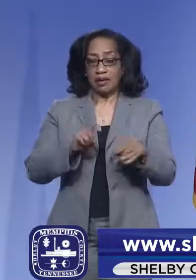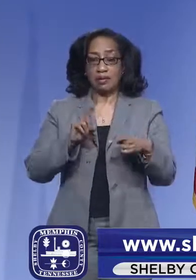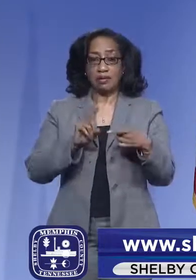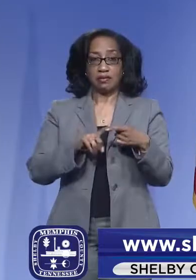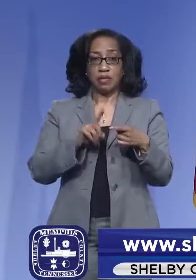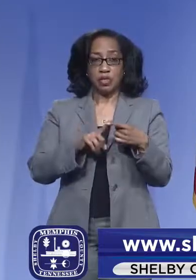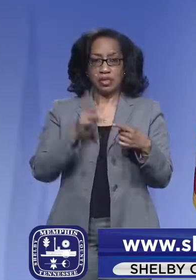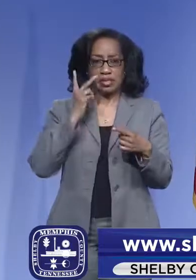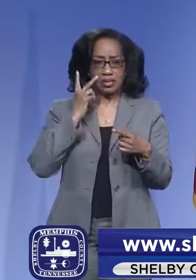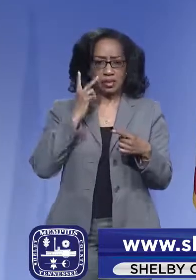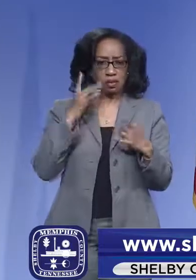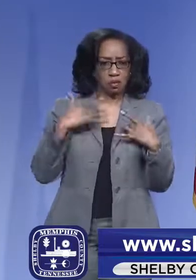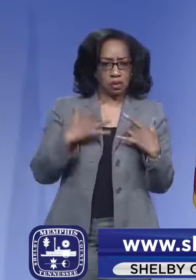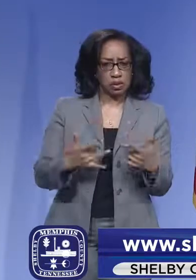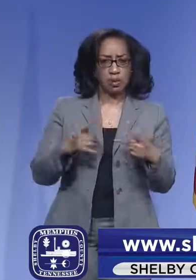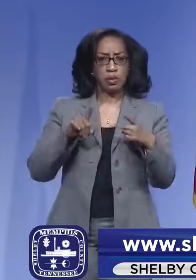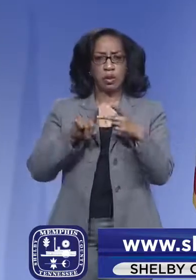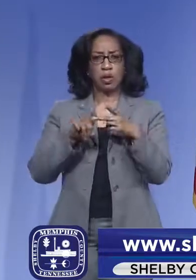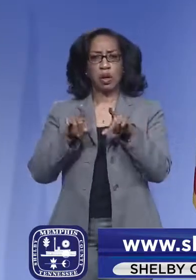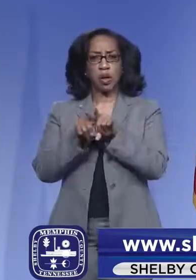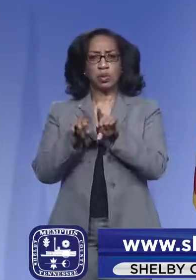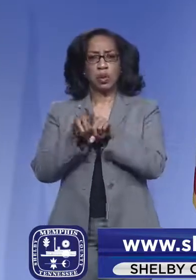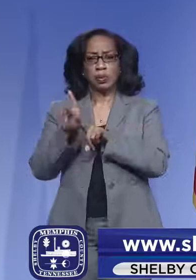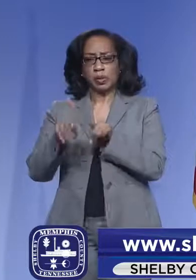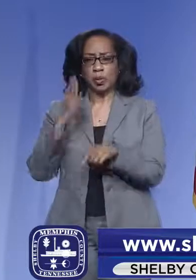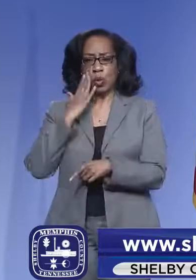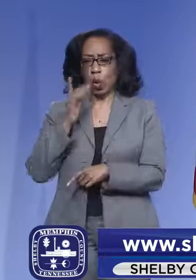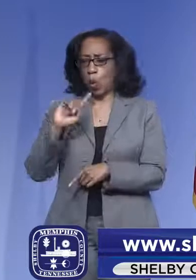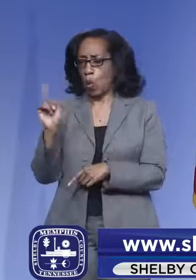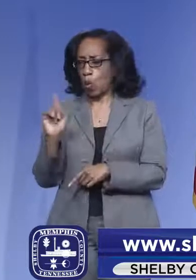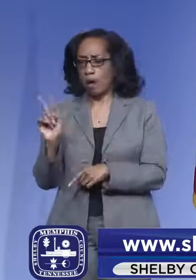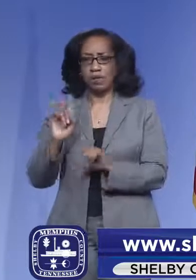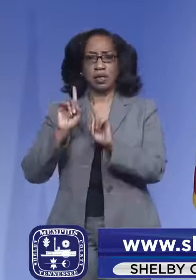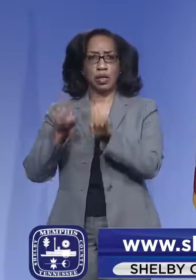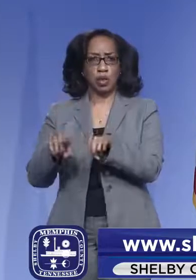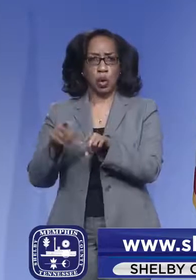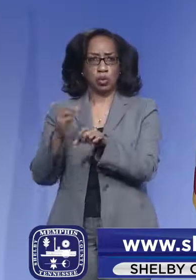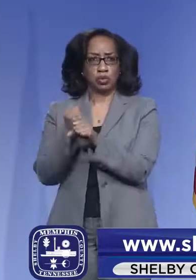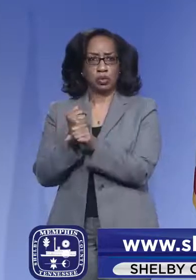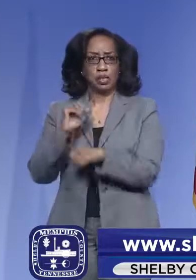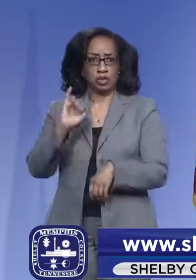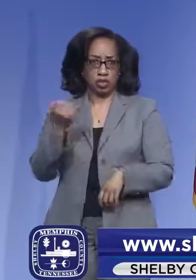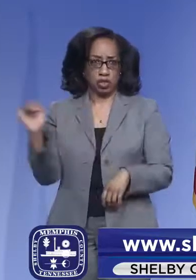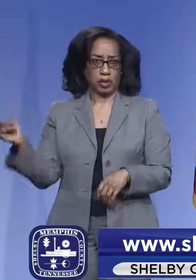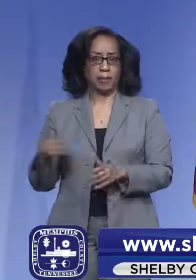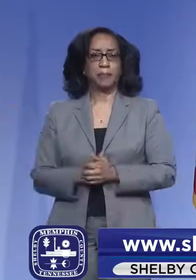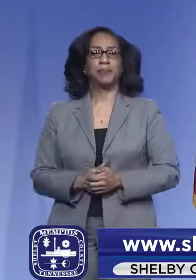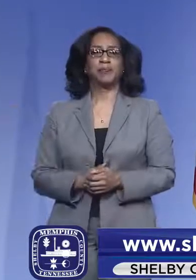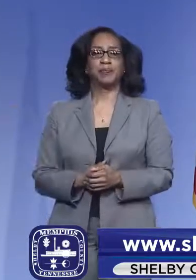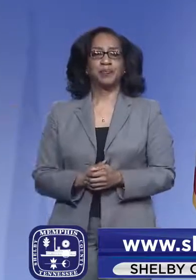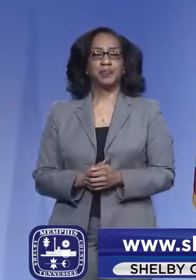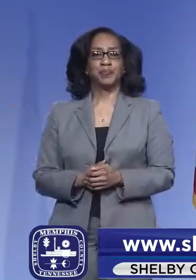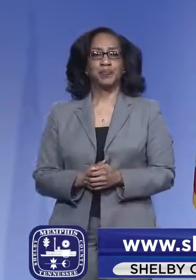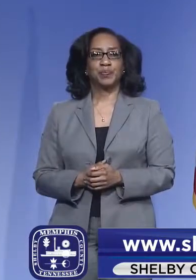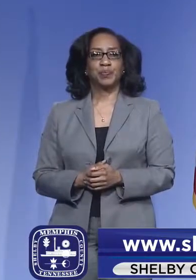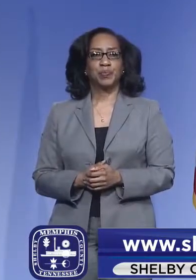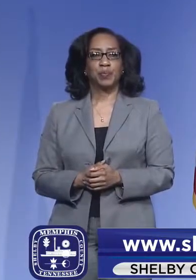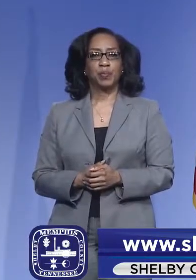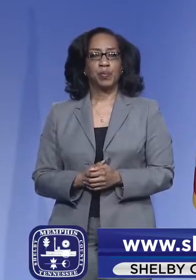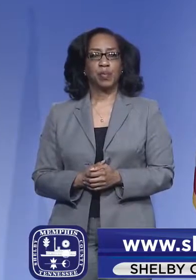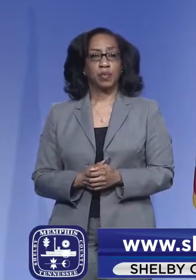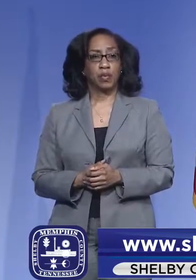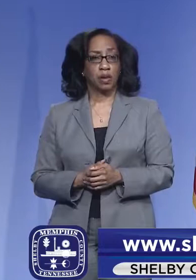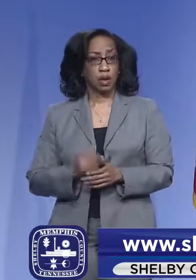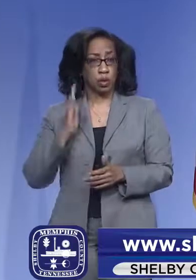and consistency, but B, so people can predict where and when they might be able to get that. And will you guys continue to